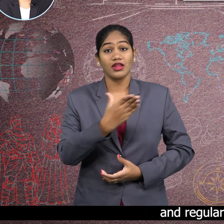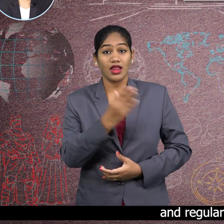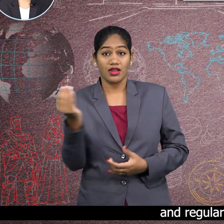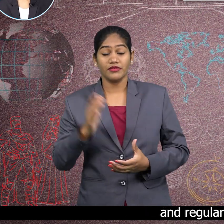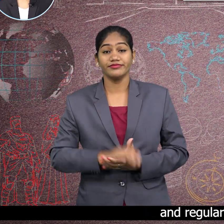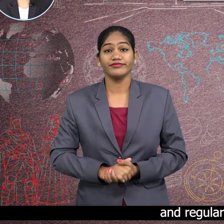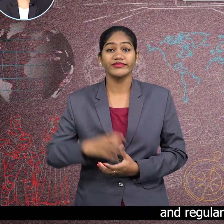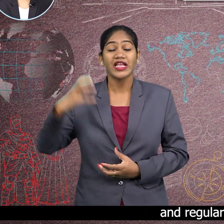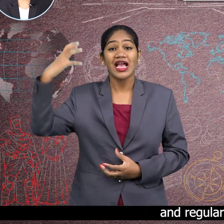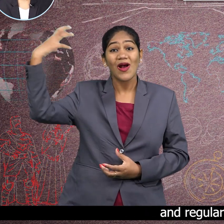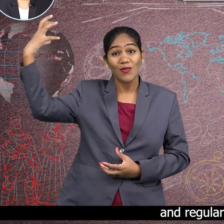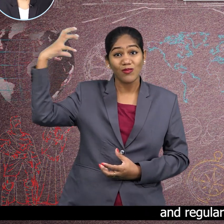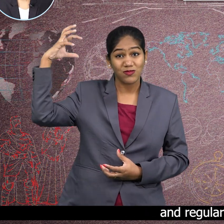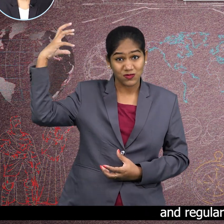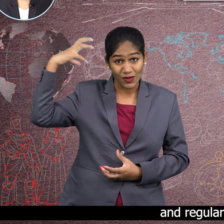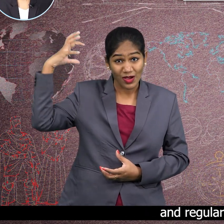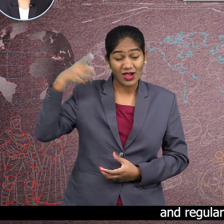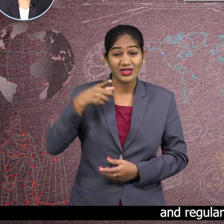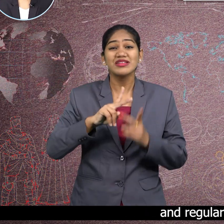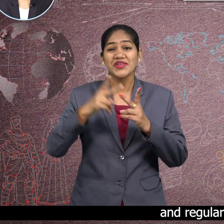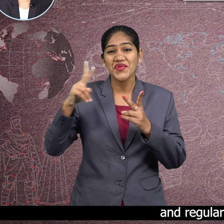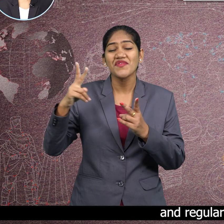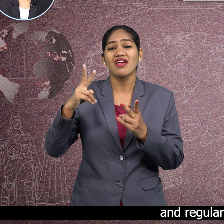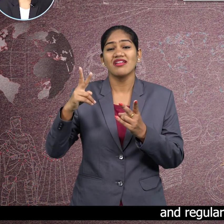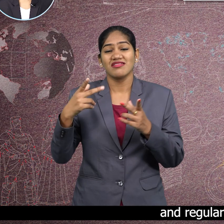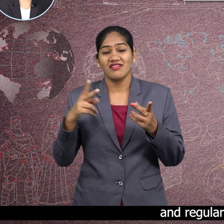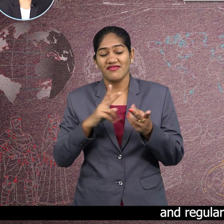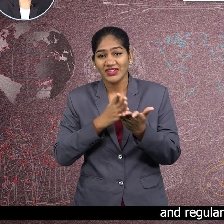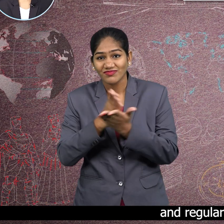and regular electric supply.